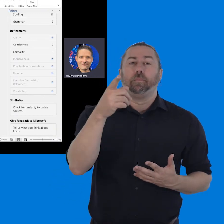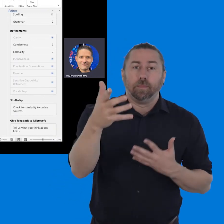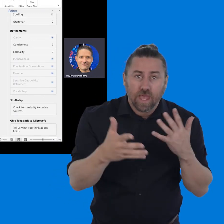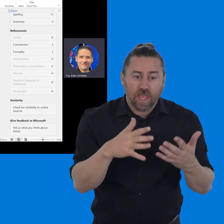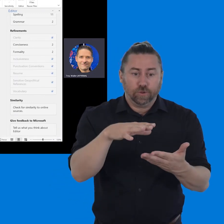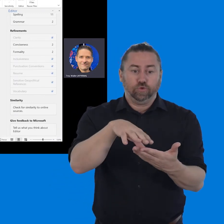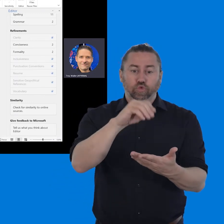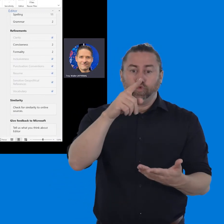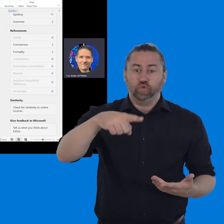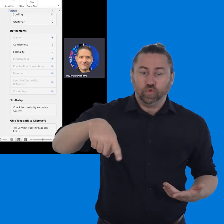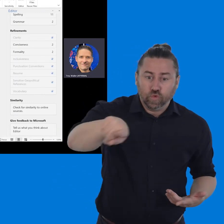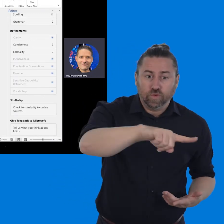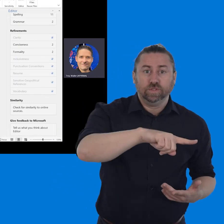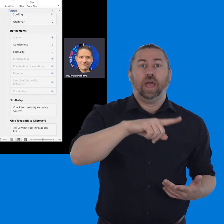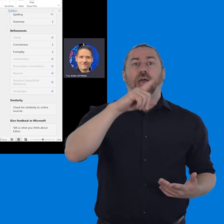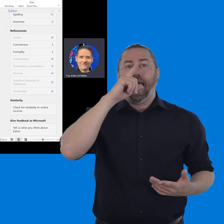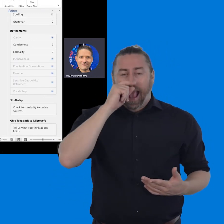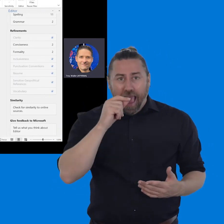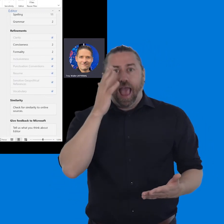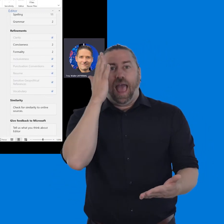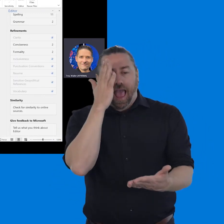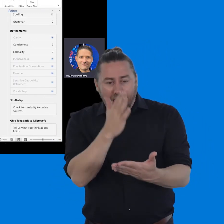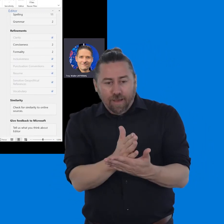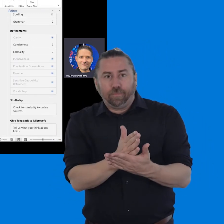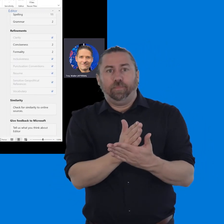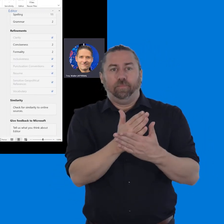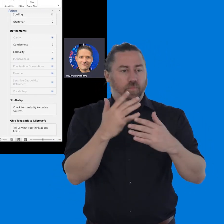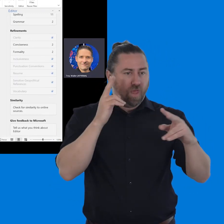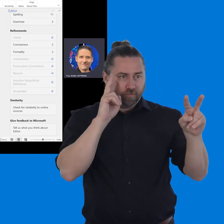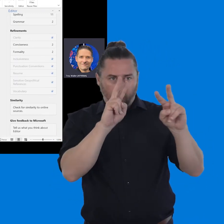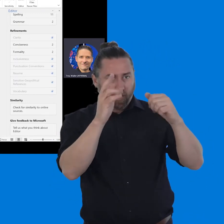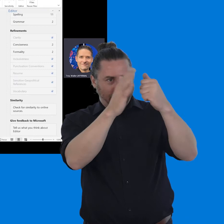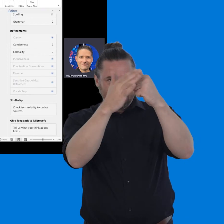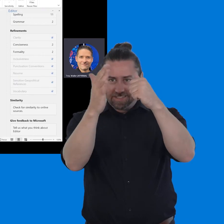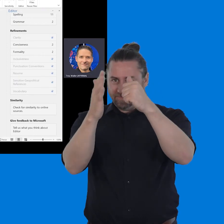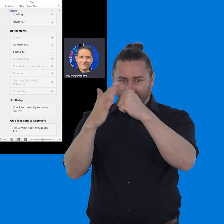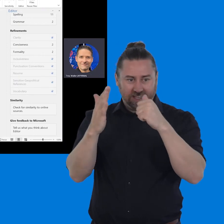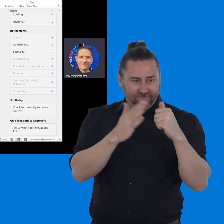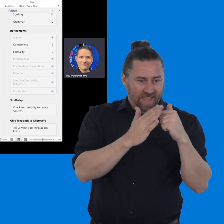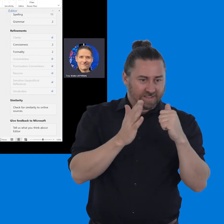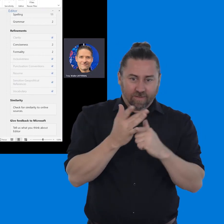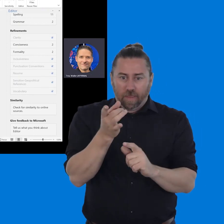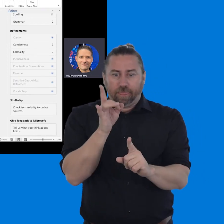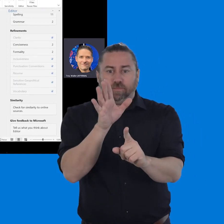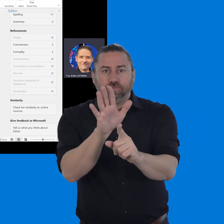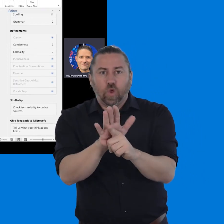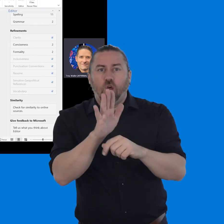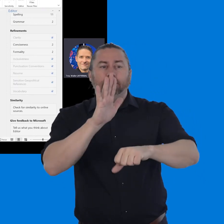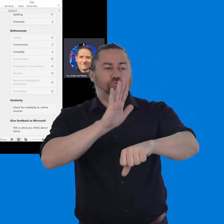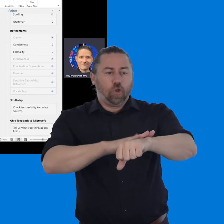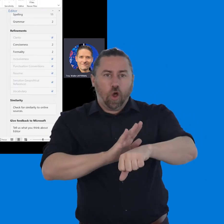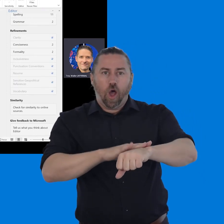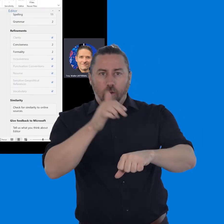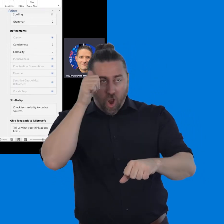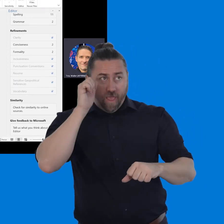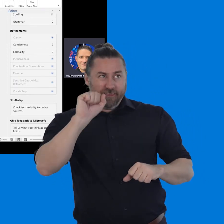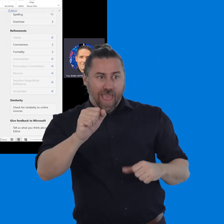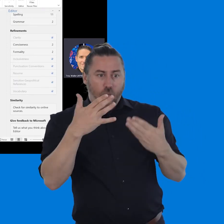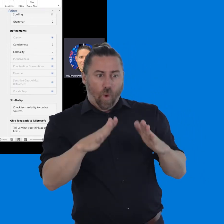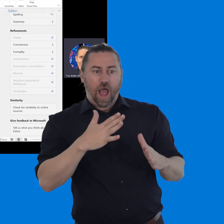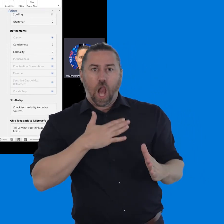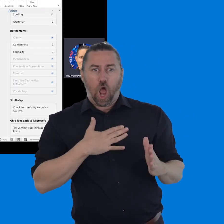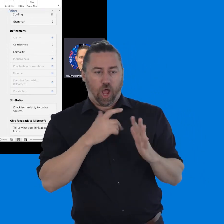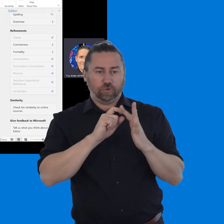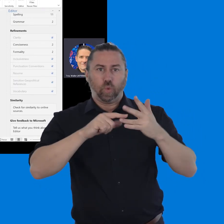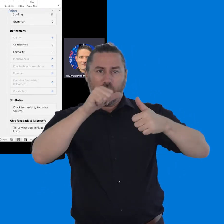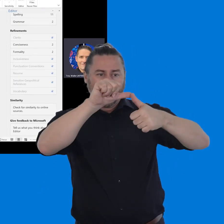workflow choice lets you spend time, or the student spend time purposefully scrubbing the document one category at a time and